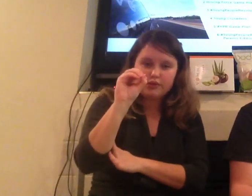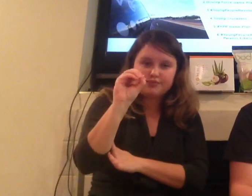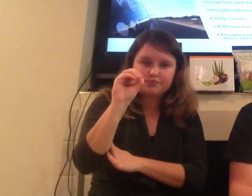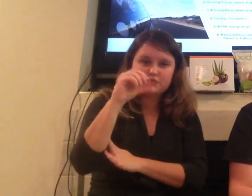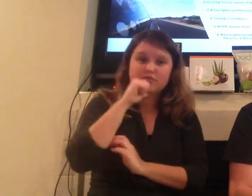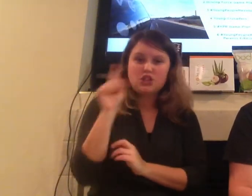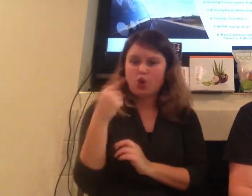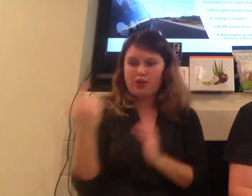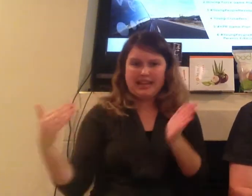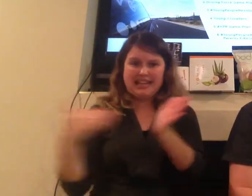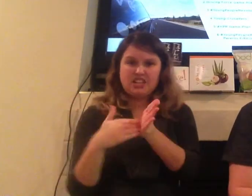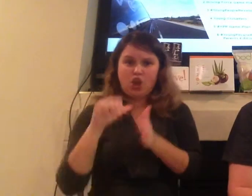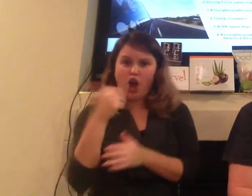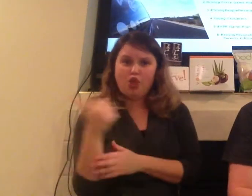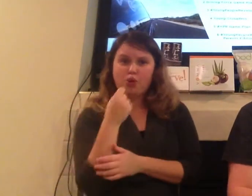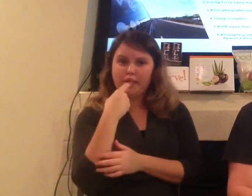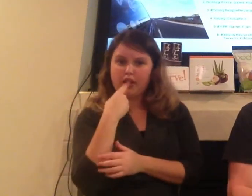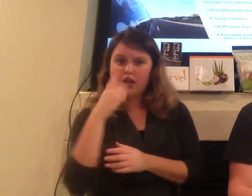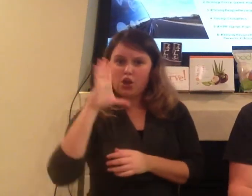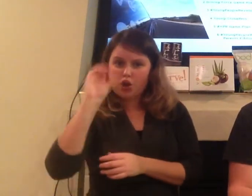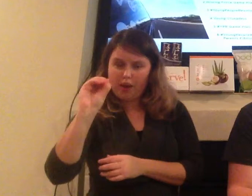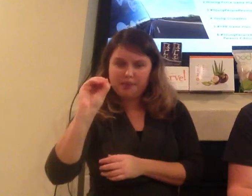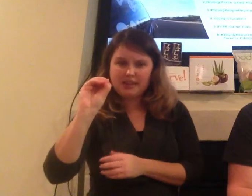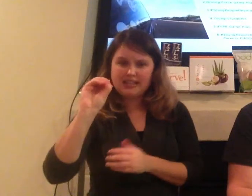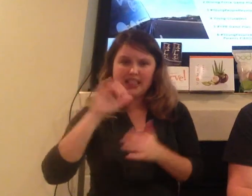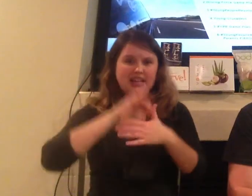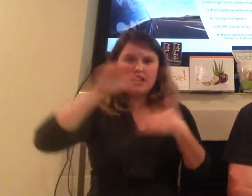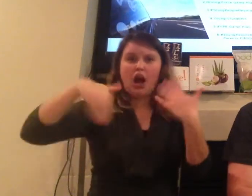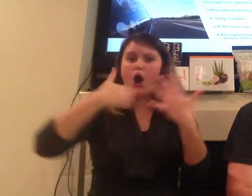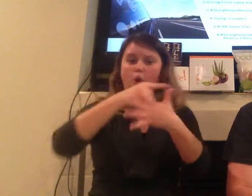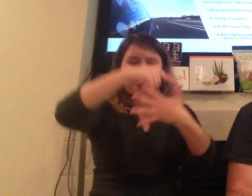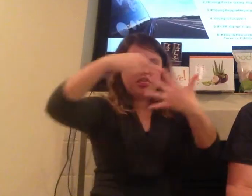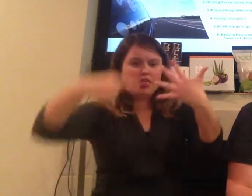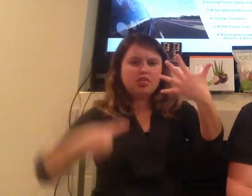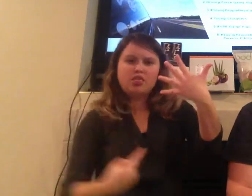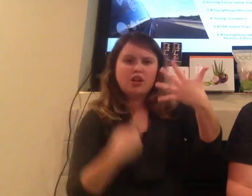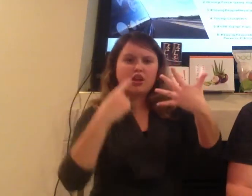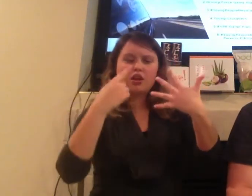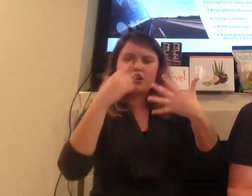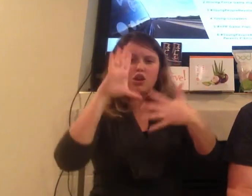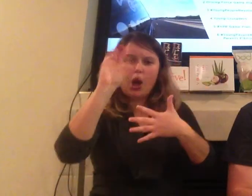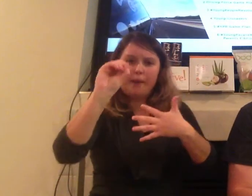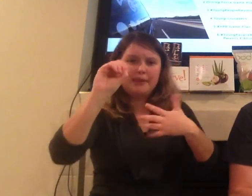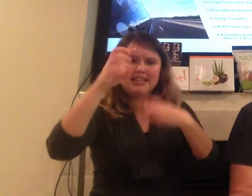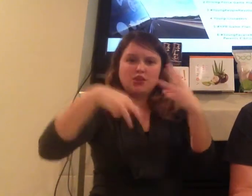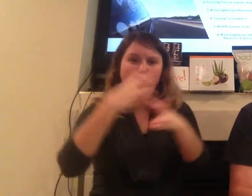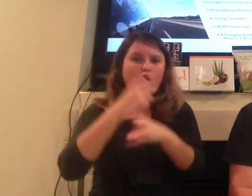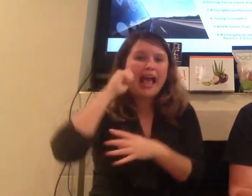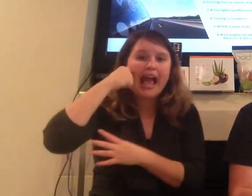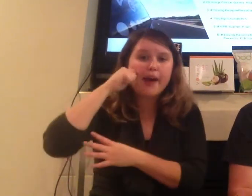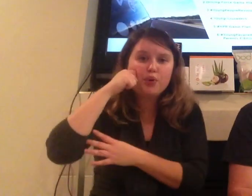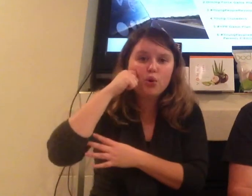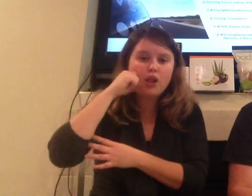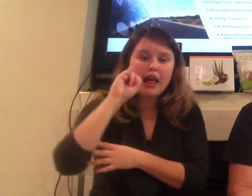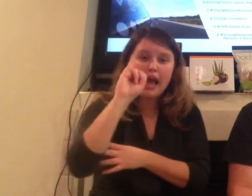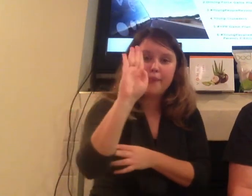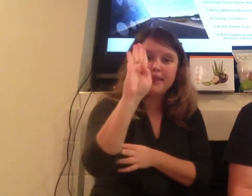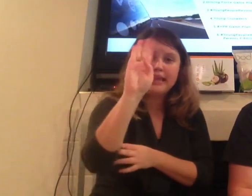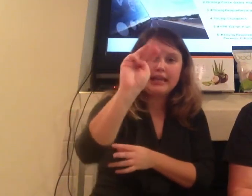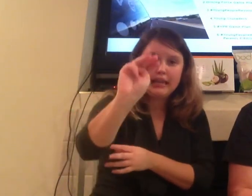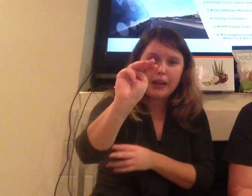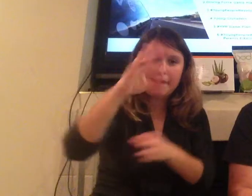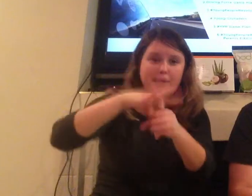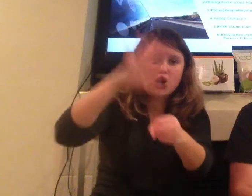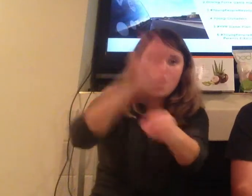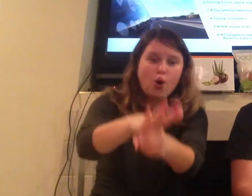supplement companies. That's against all the Fortune 500 companies in the world. Think about it. Apple, IBM, Coke,